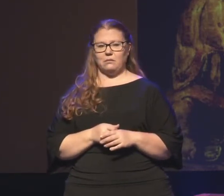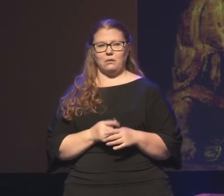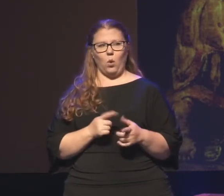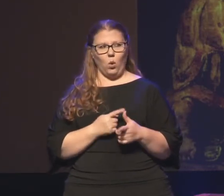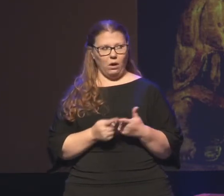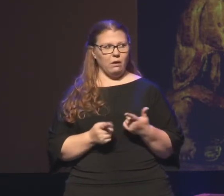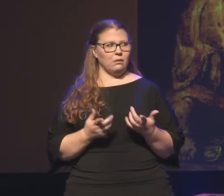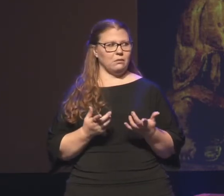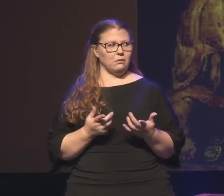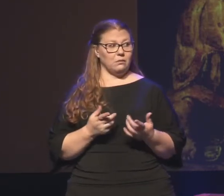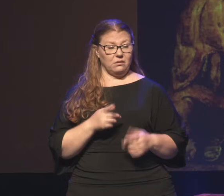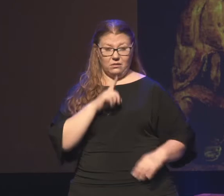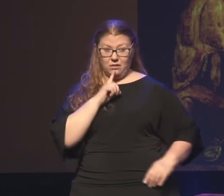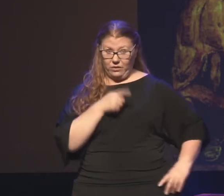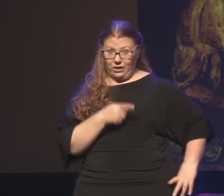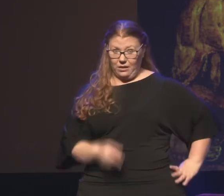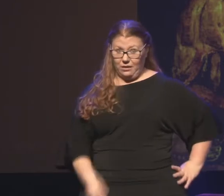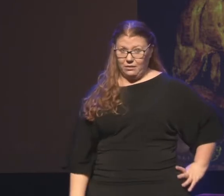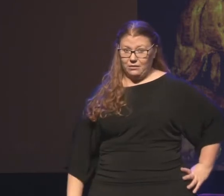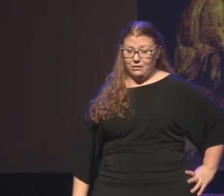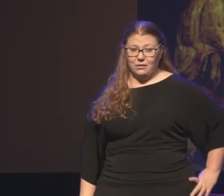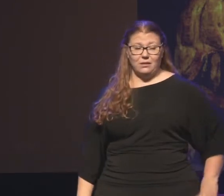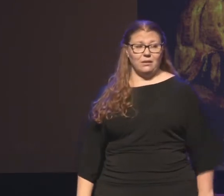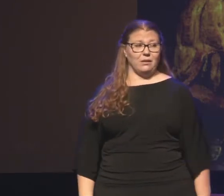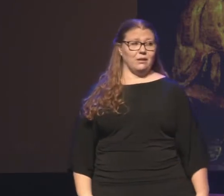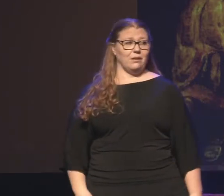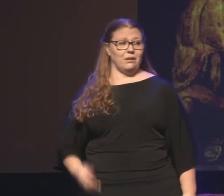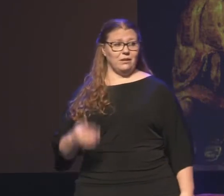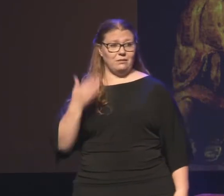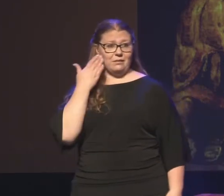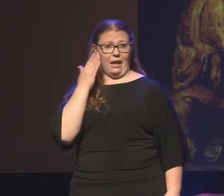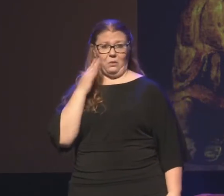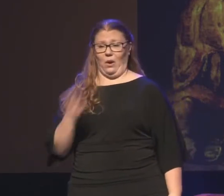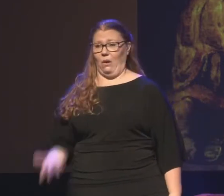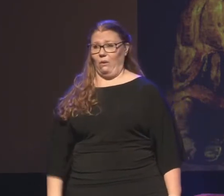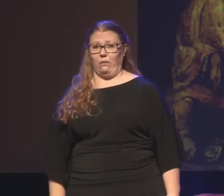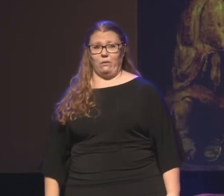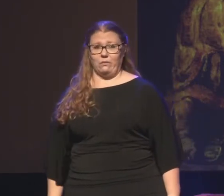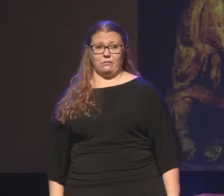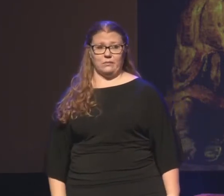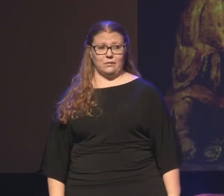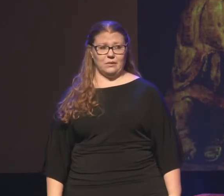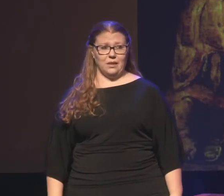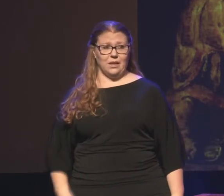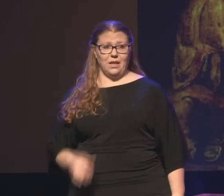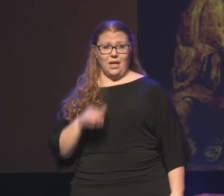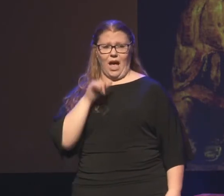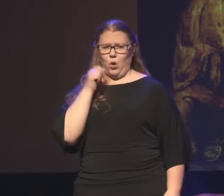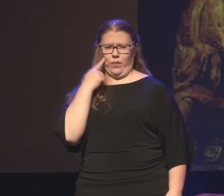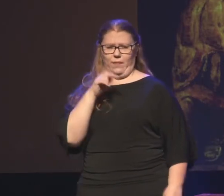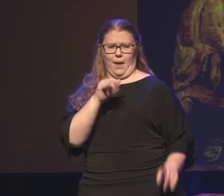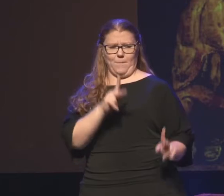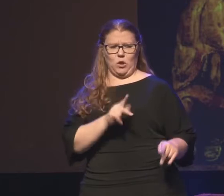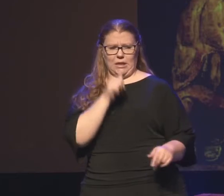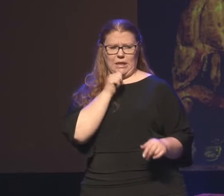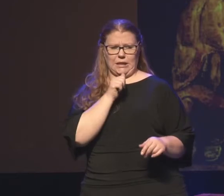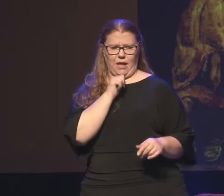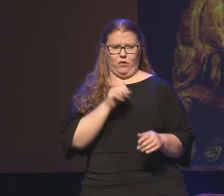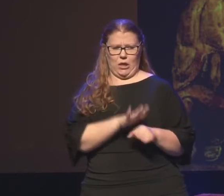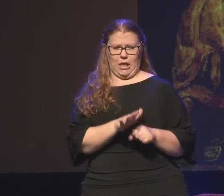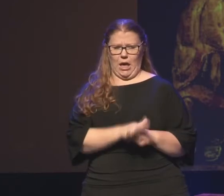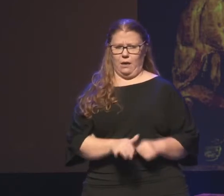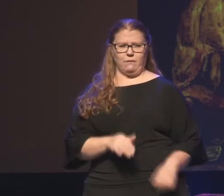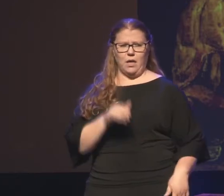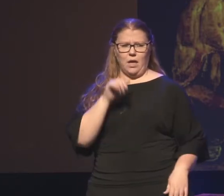Or, really? I don't know. I don't think they've suffered enough. I don't think they've